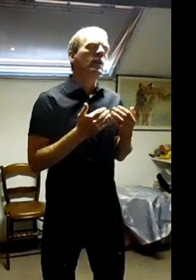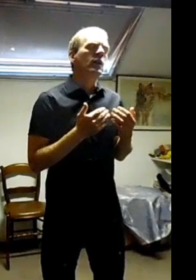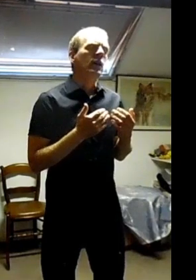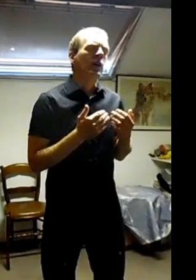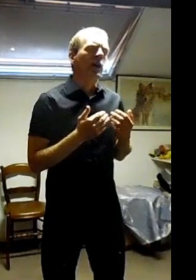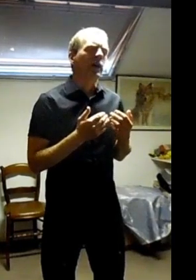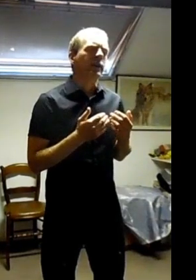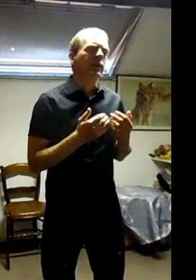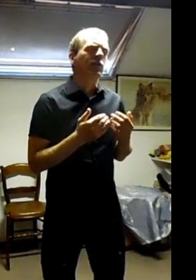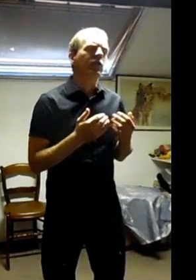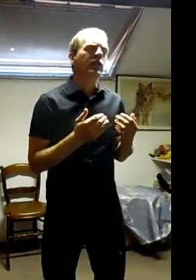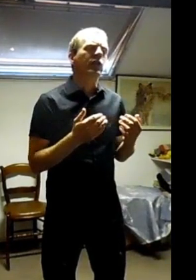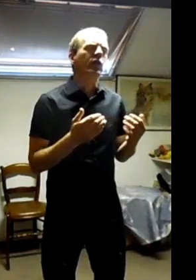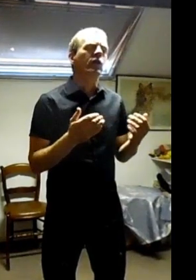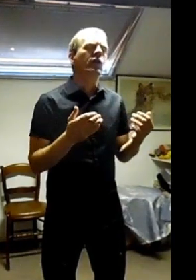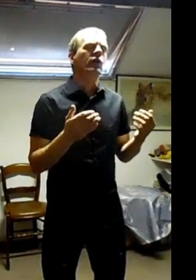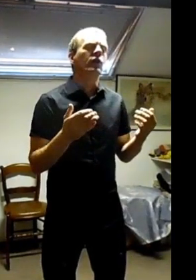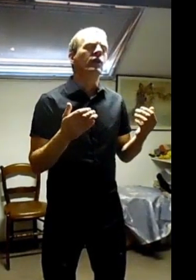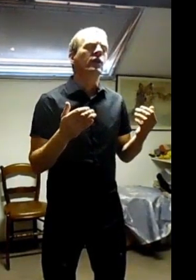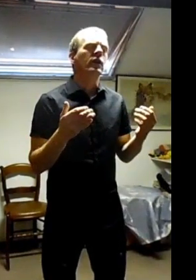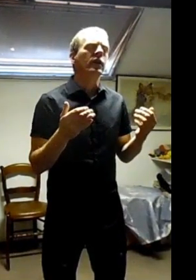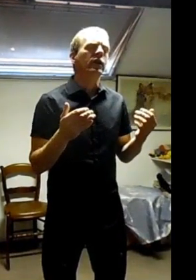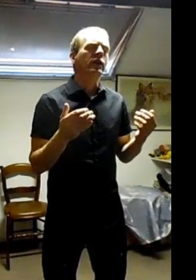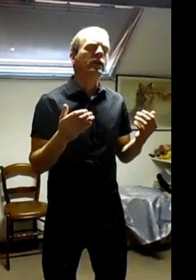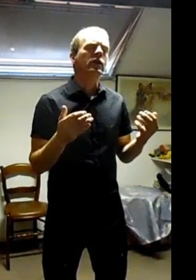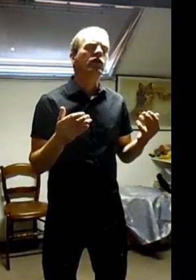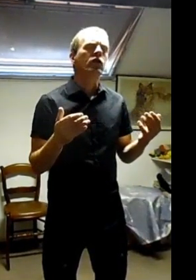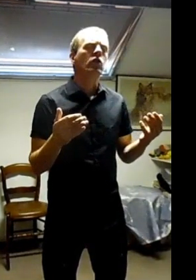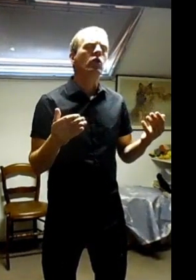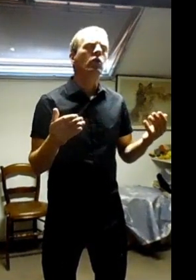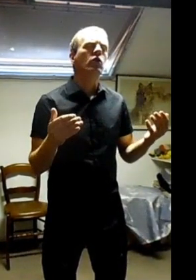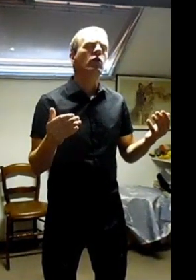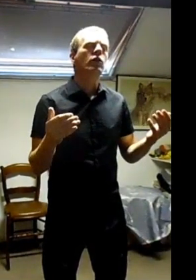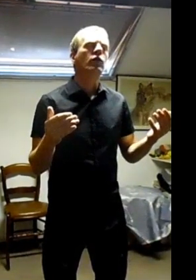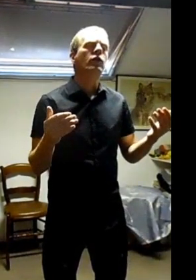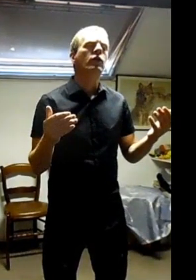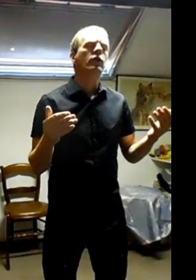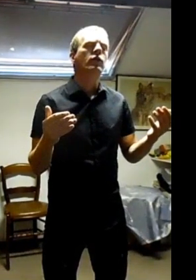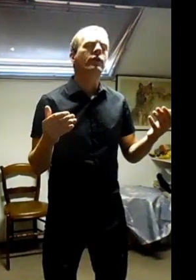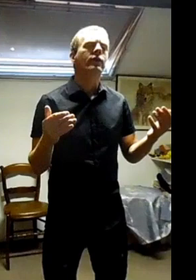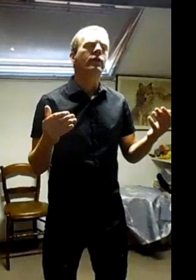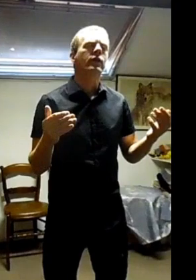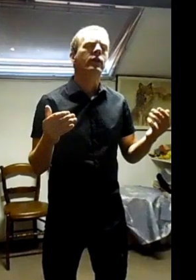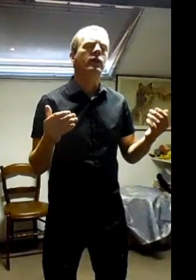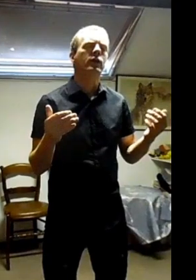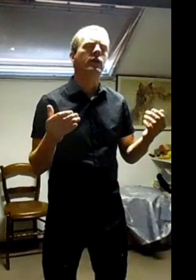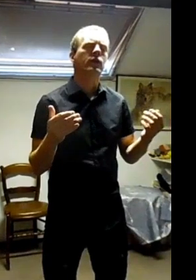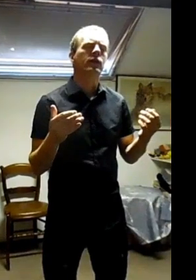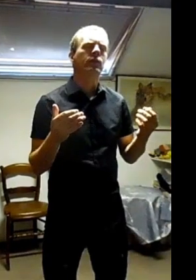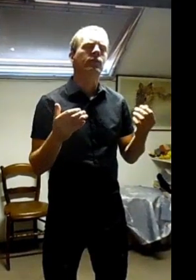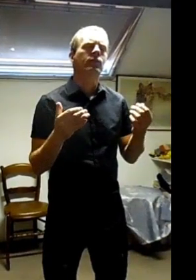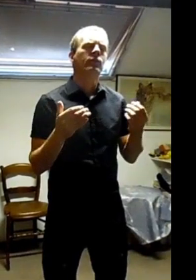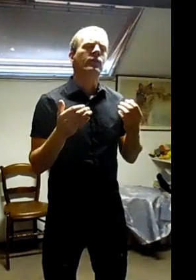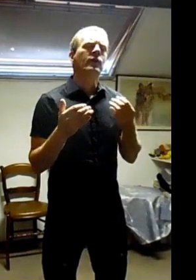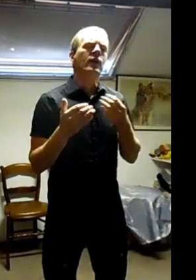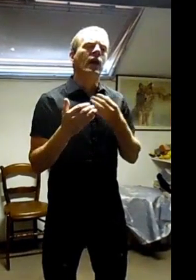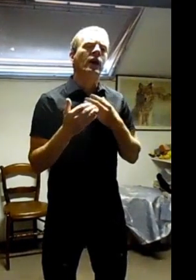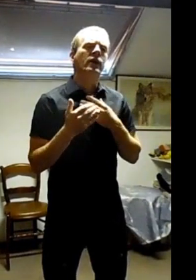I can see her in the kitchen, I